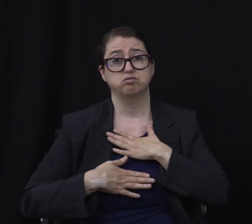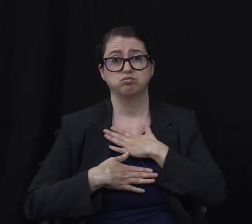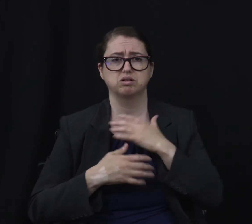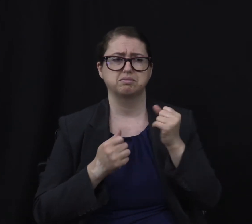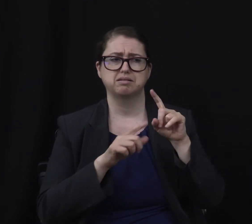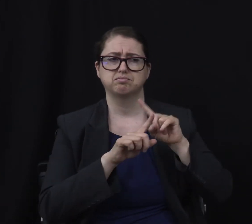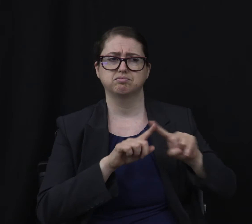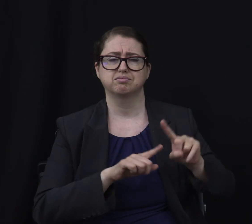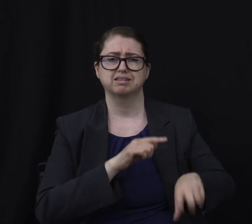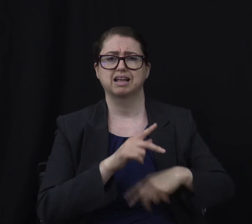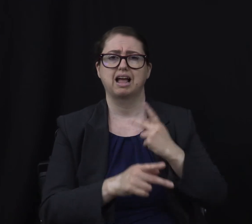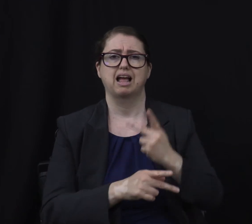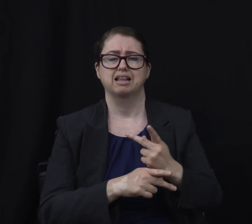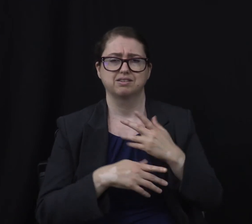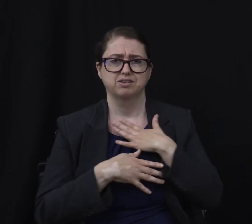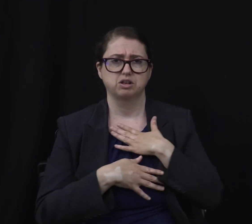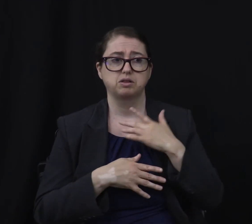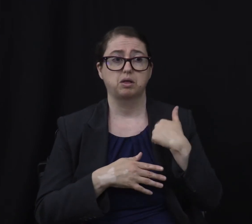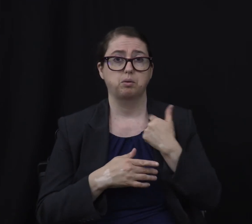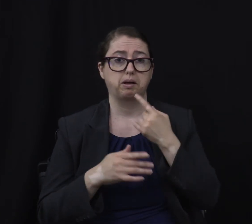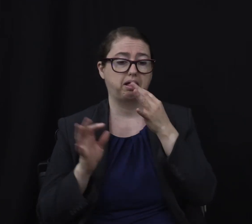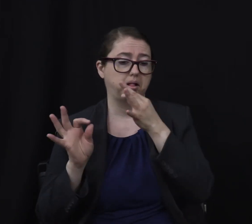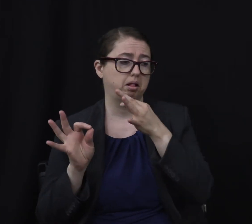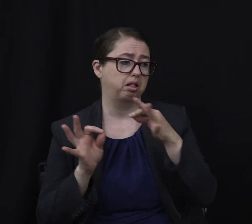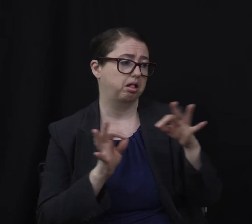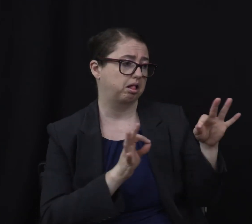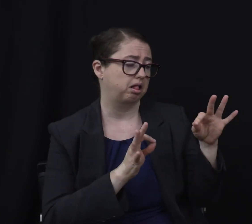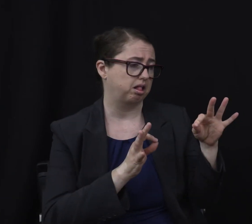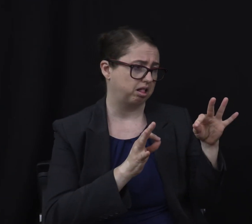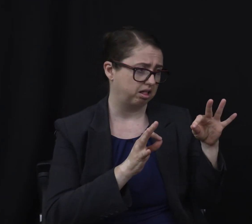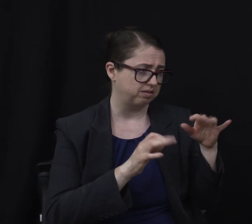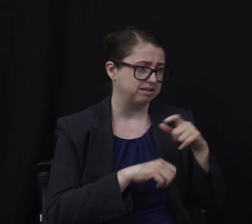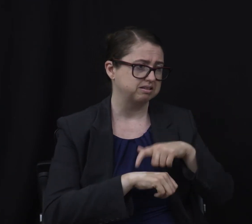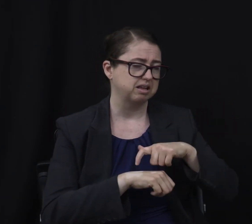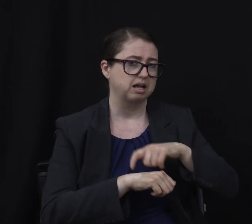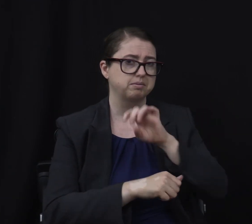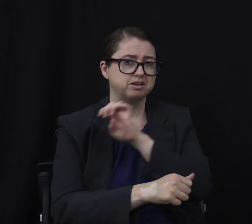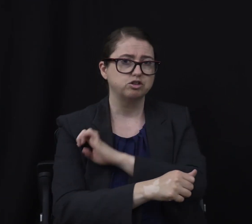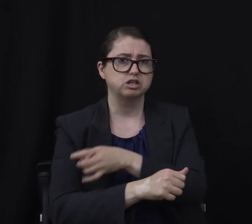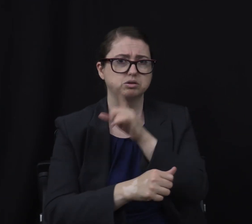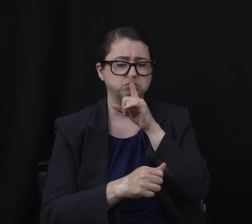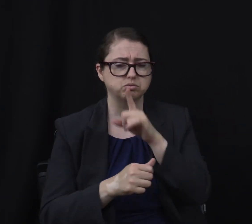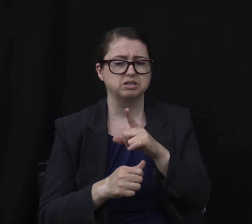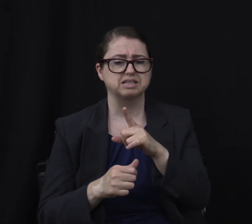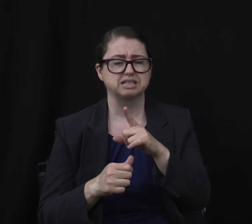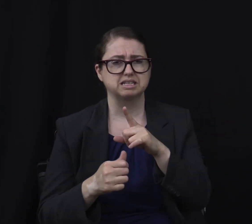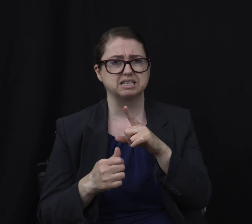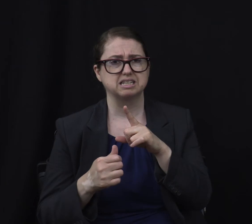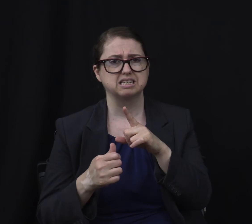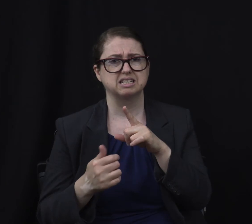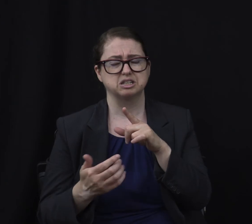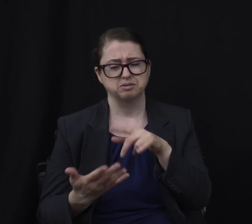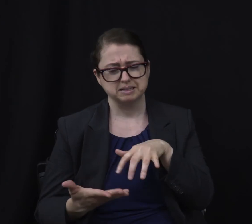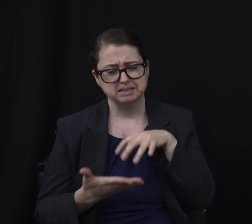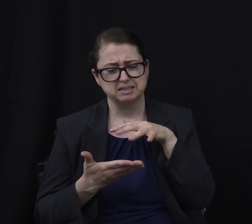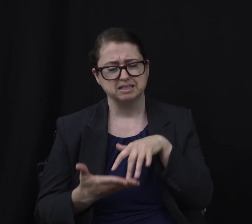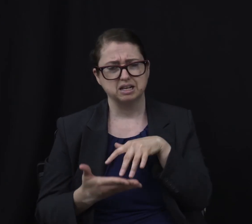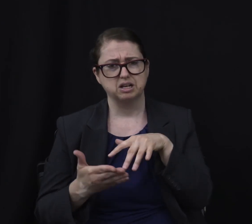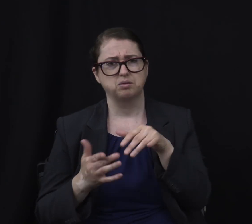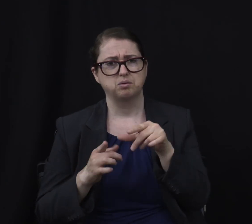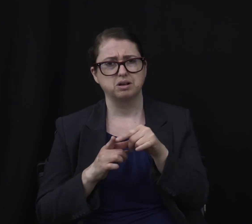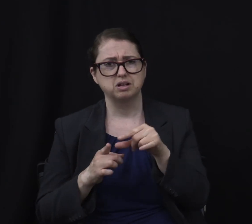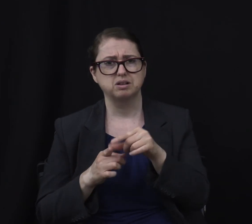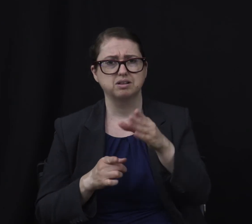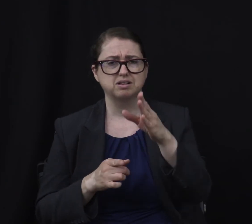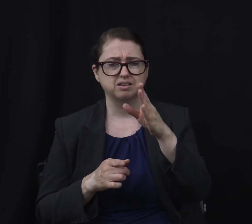that sap away from us the time and energy that is required to wrestle with the Word of God and to learn and claim